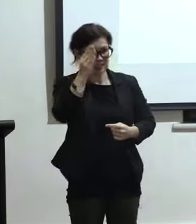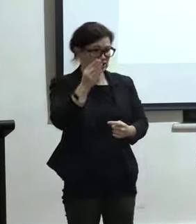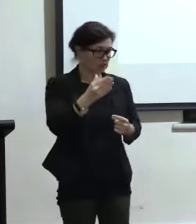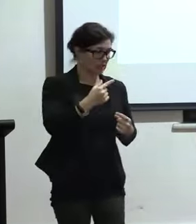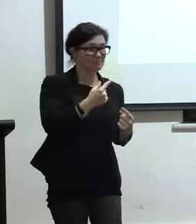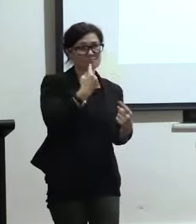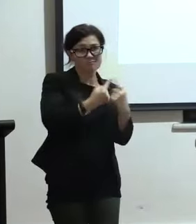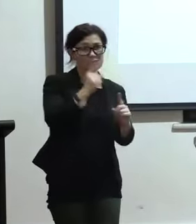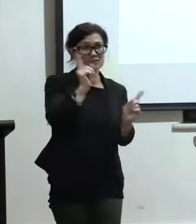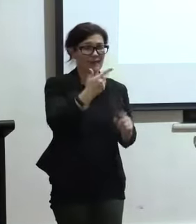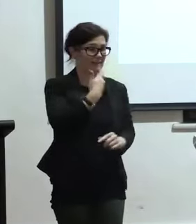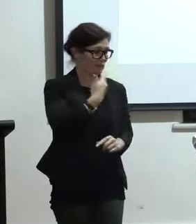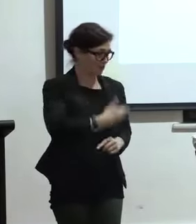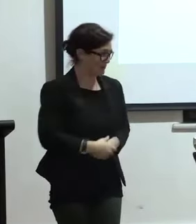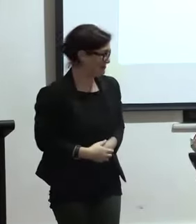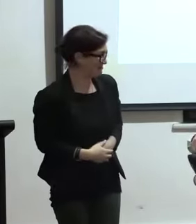today. Thank you.